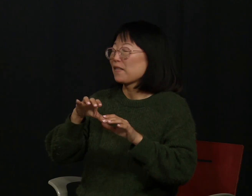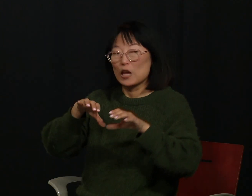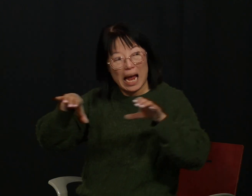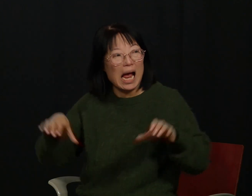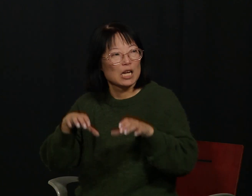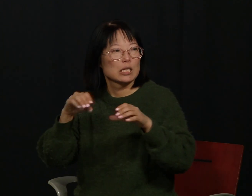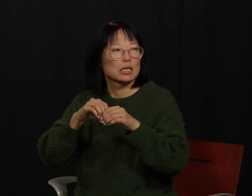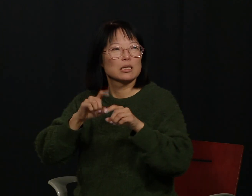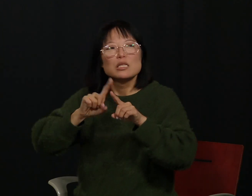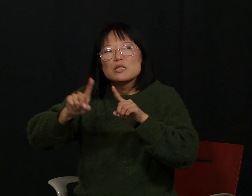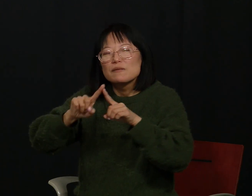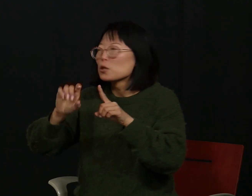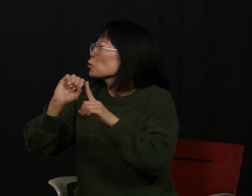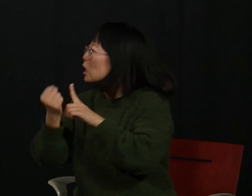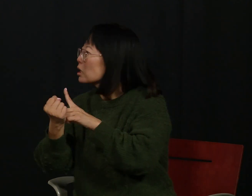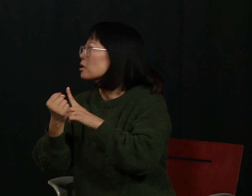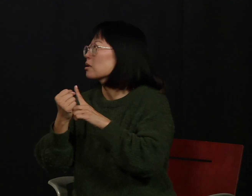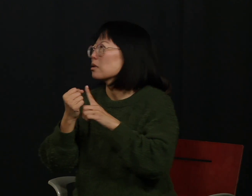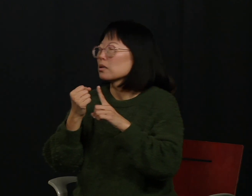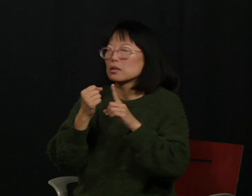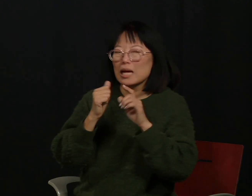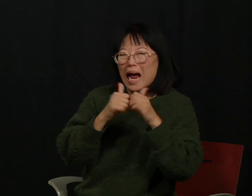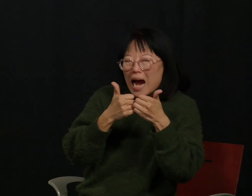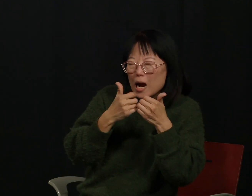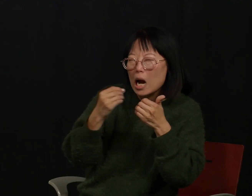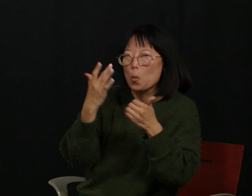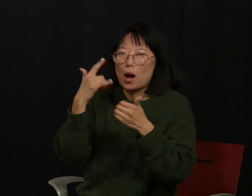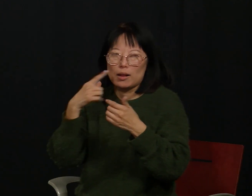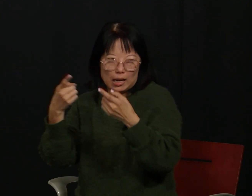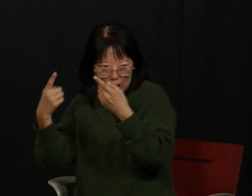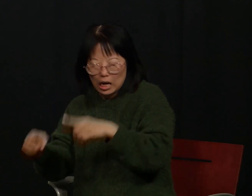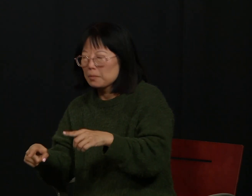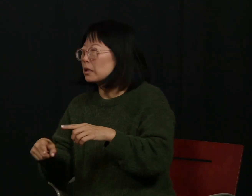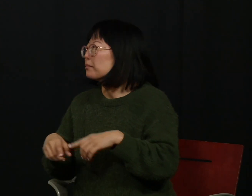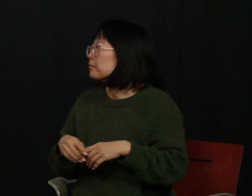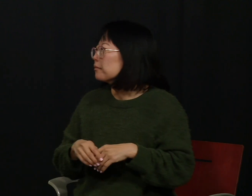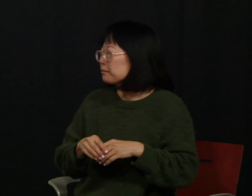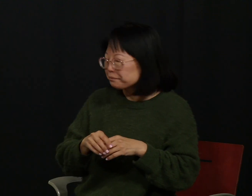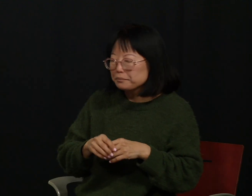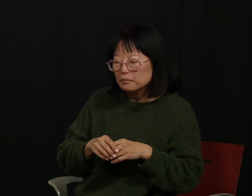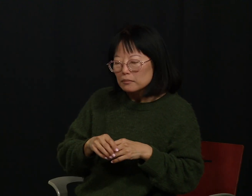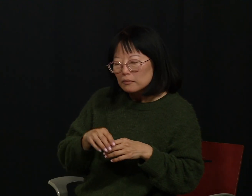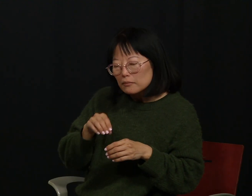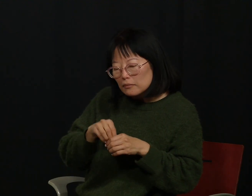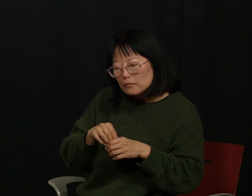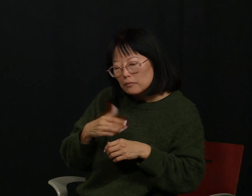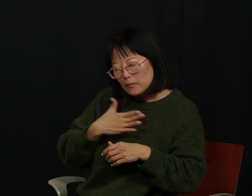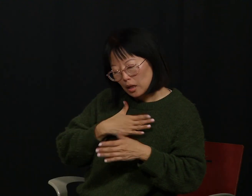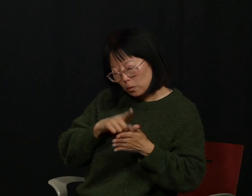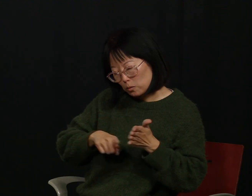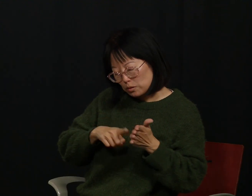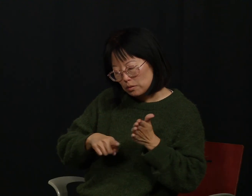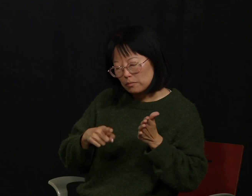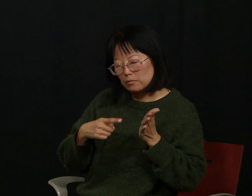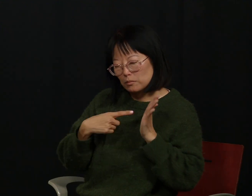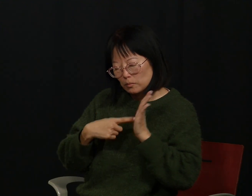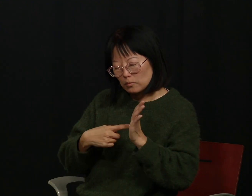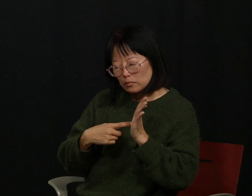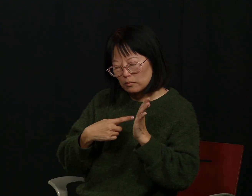of their actions in different situations, how and why things happen. In my research,